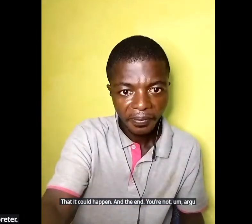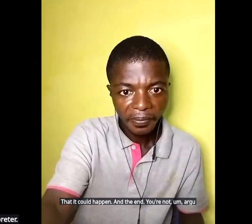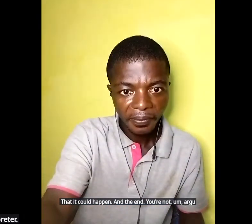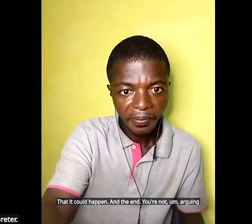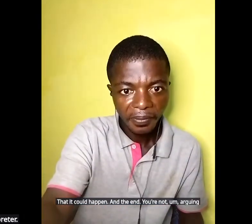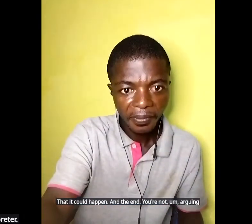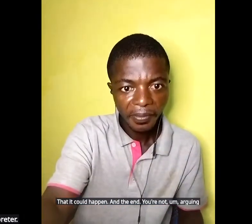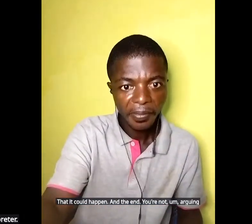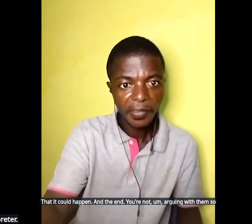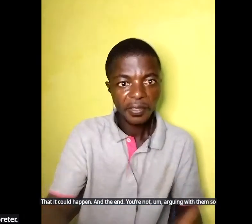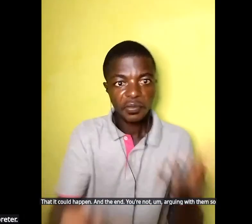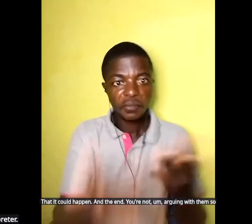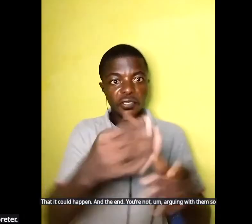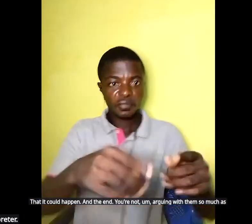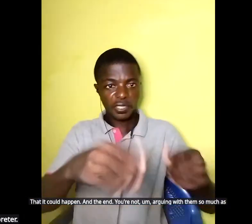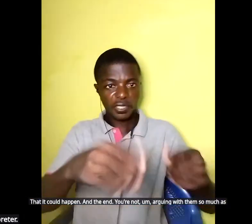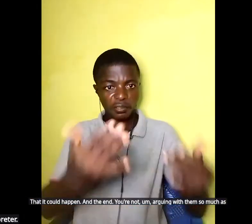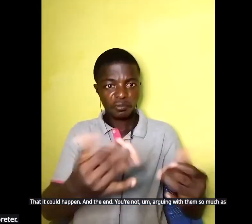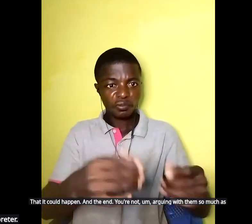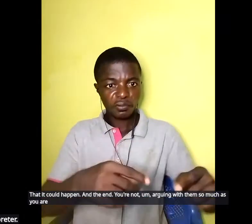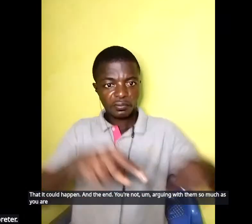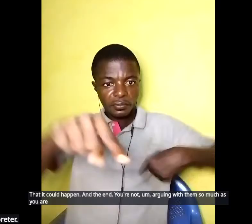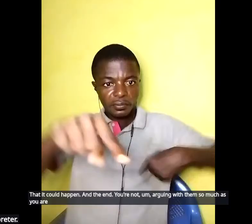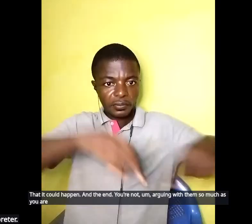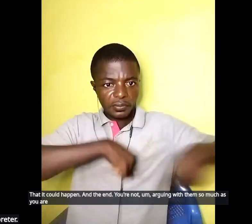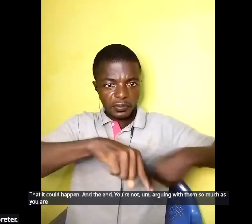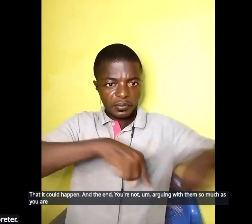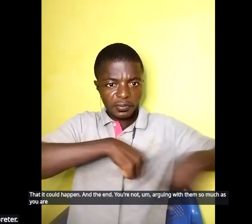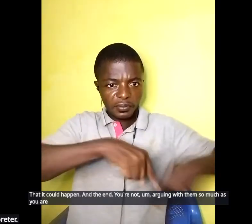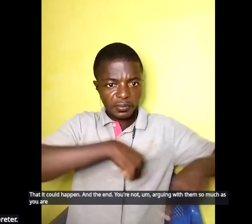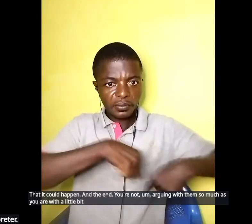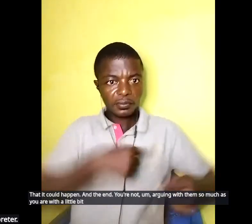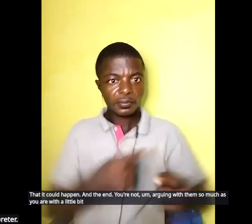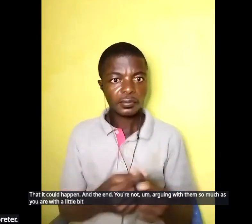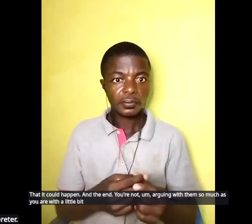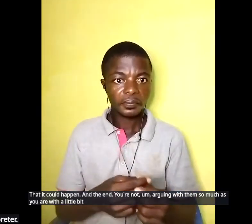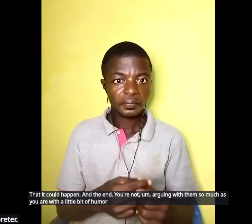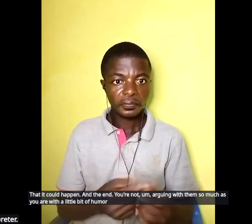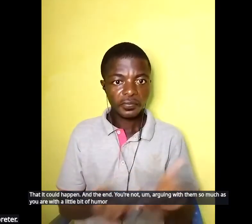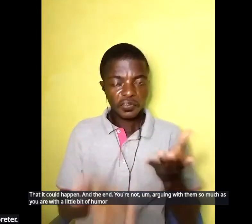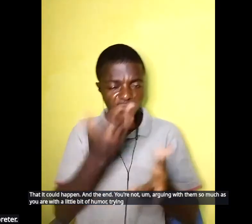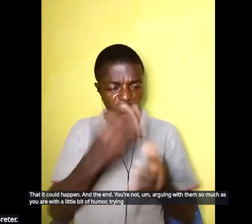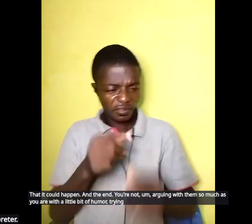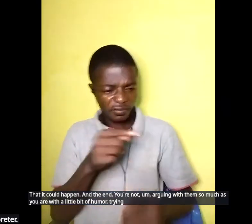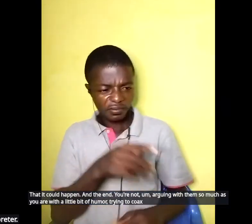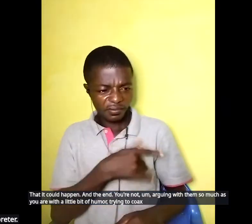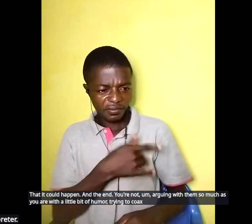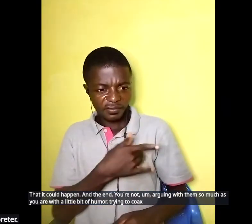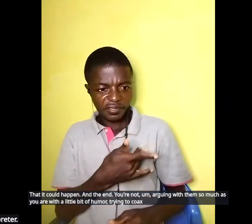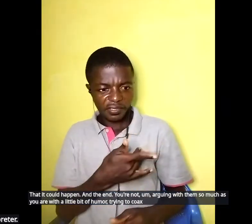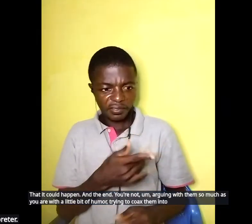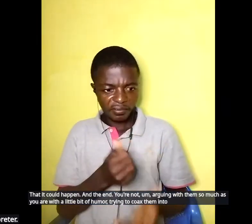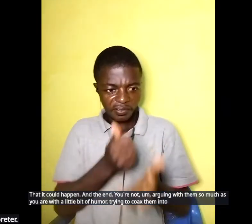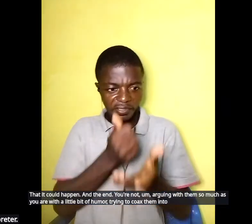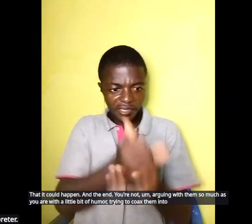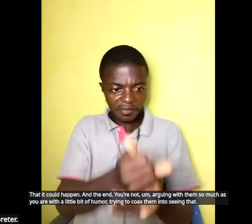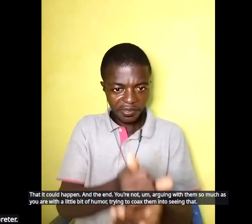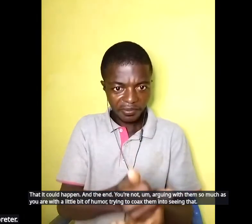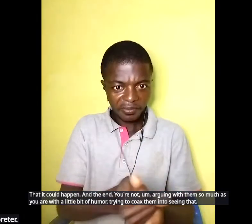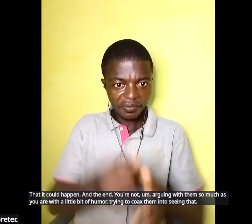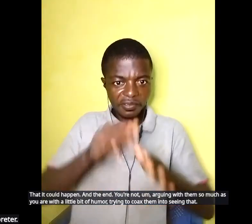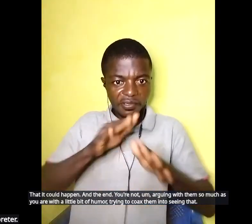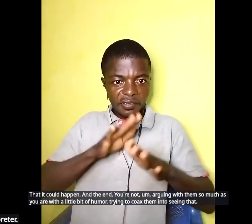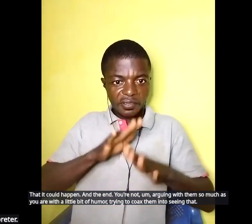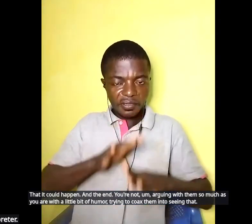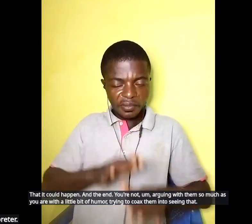with them so much as you're with a little bit of humor, trying to coax them into seeing that at